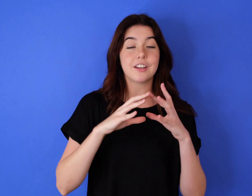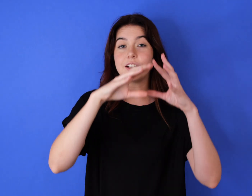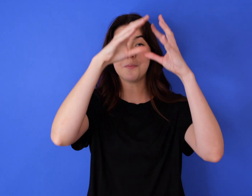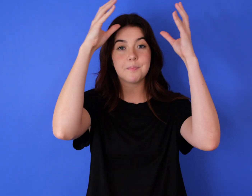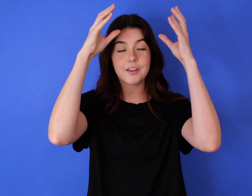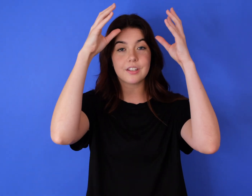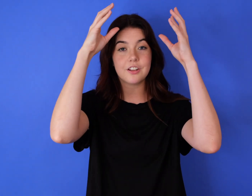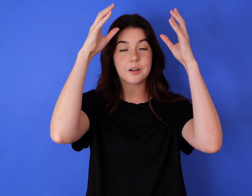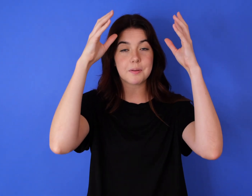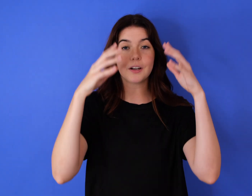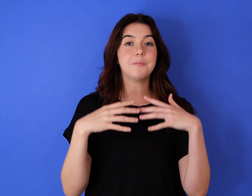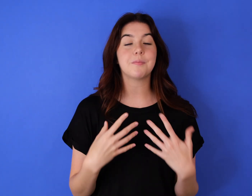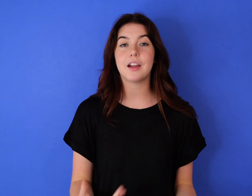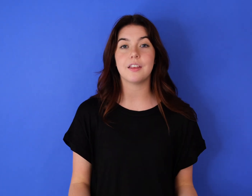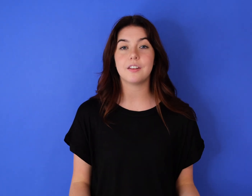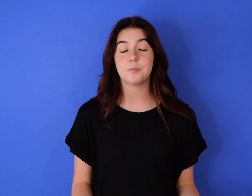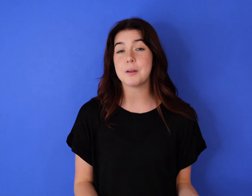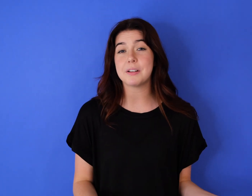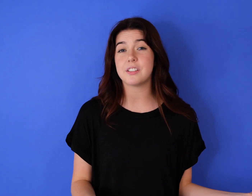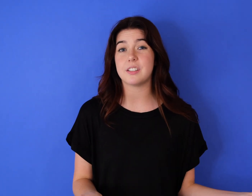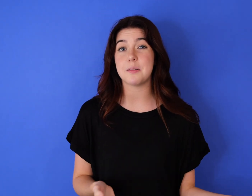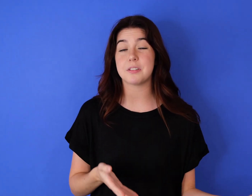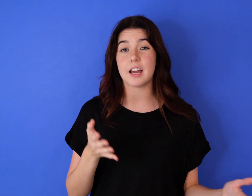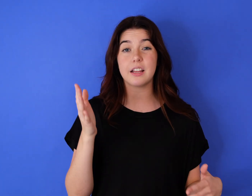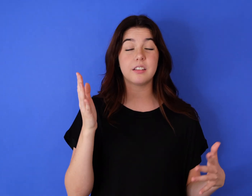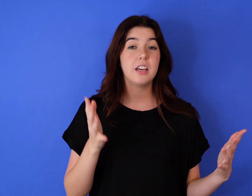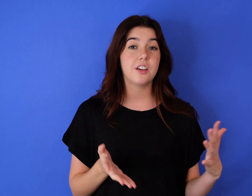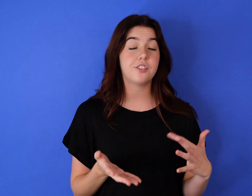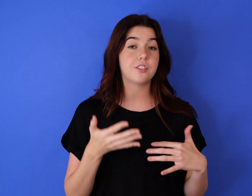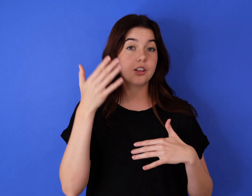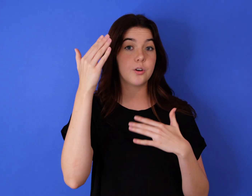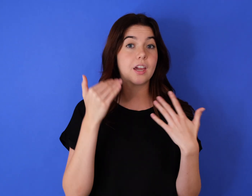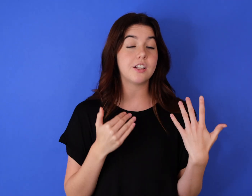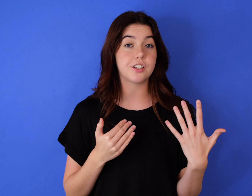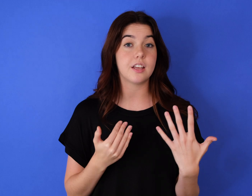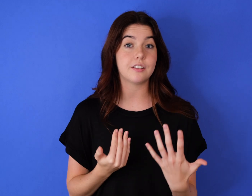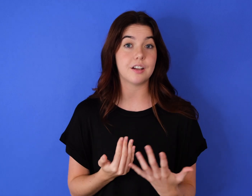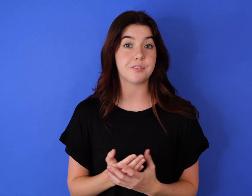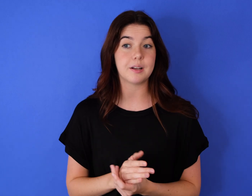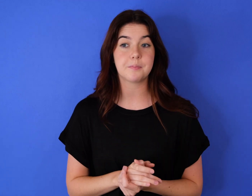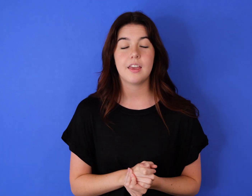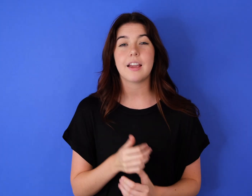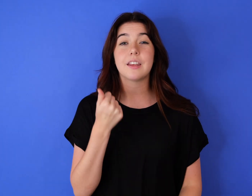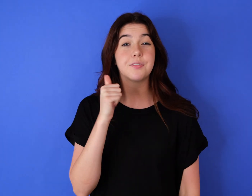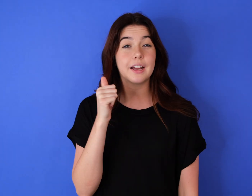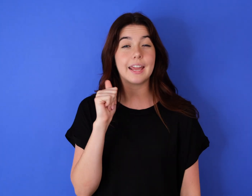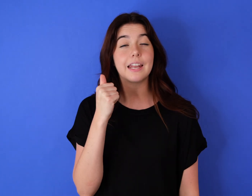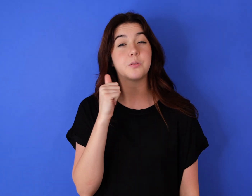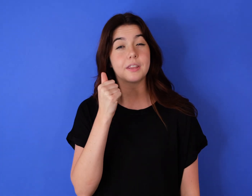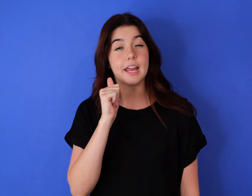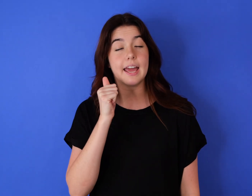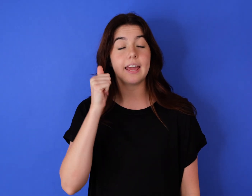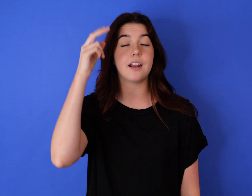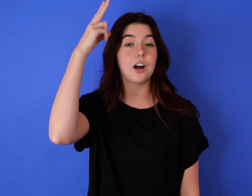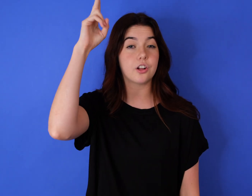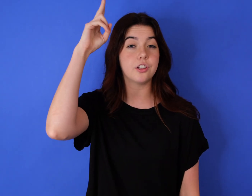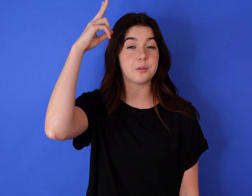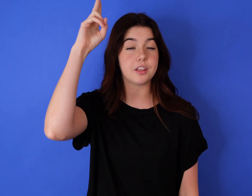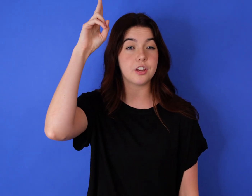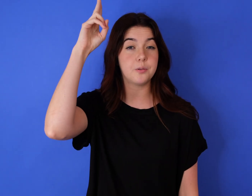here, male signs are up here, and it's pretty much the same signs, it's just the location that's different. Except for aunt is with an A and uncle is with a U,